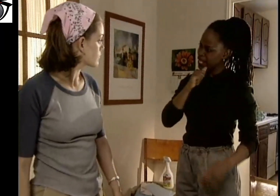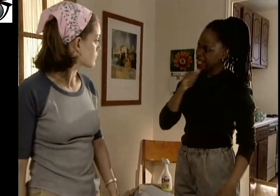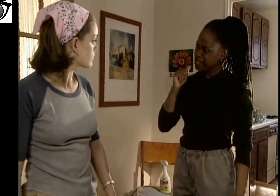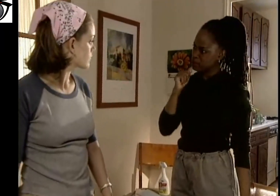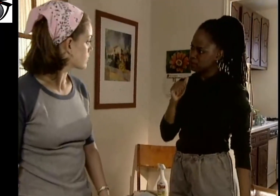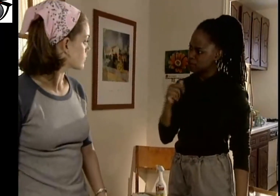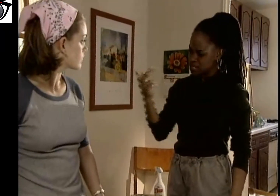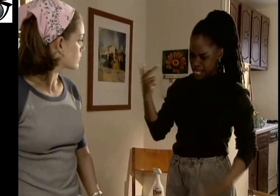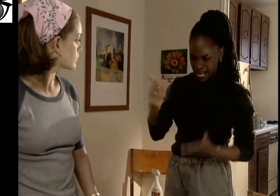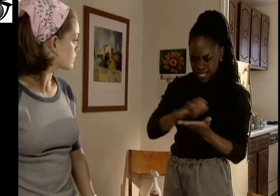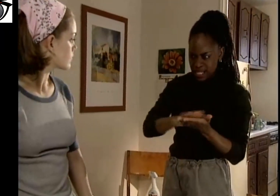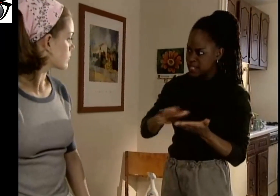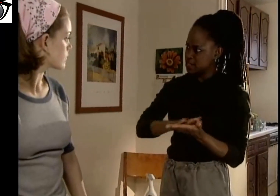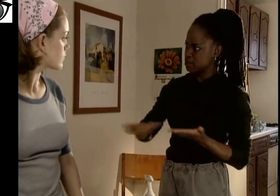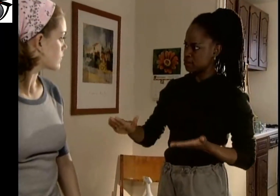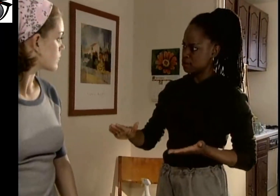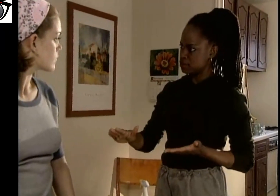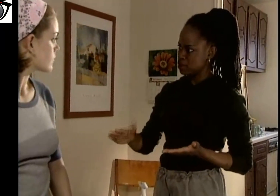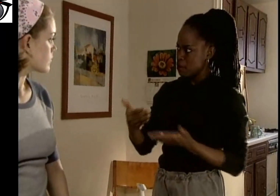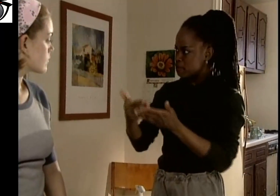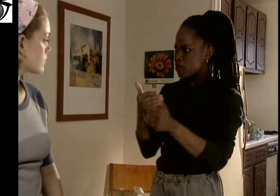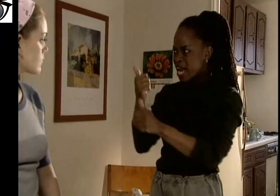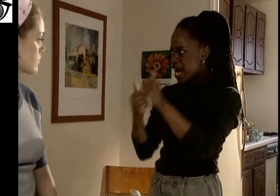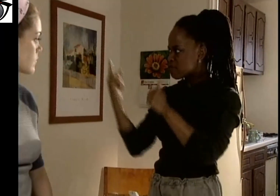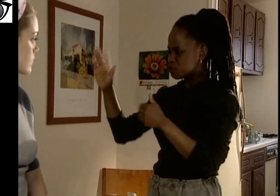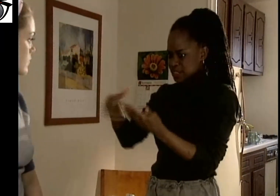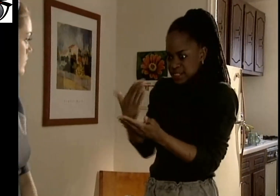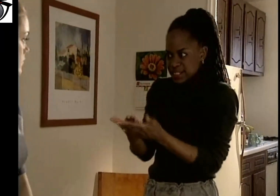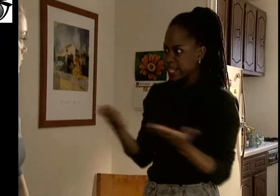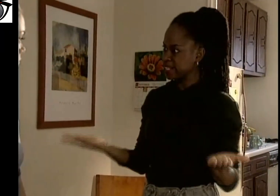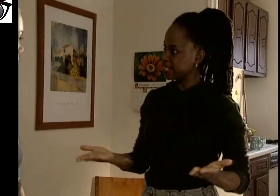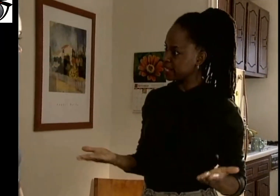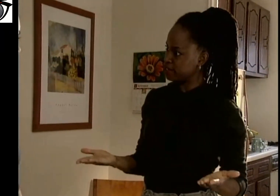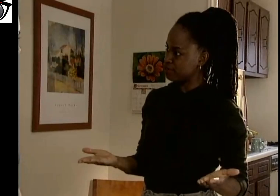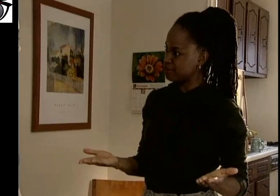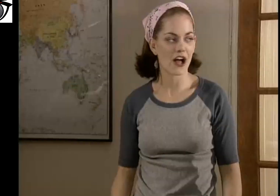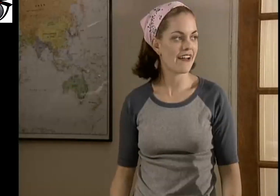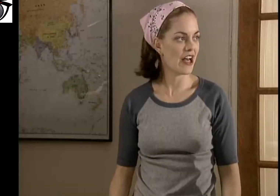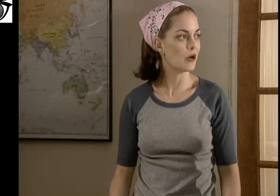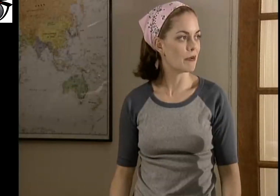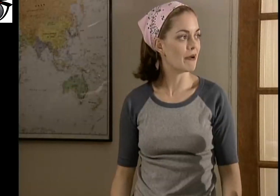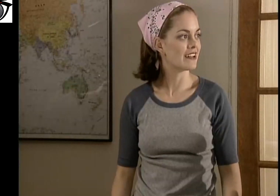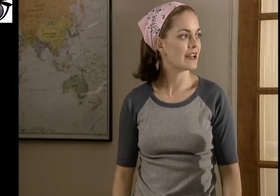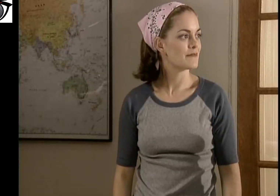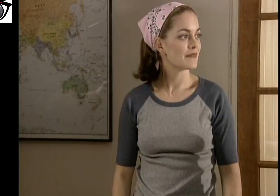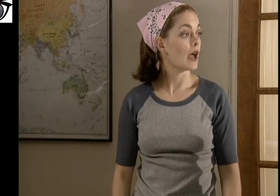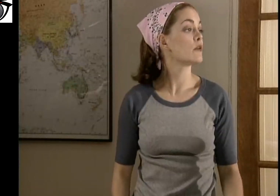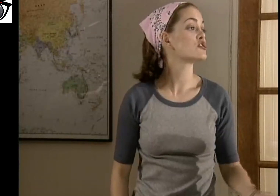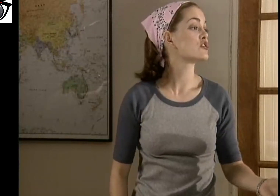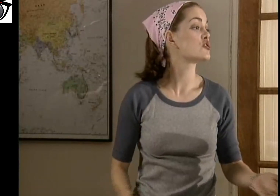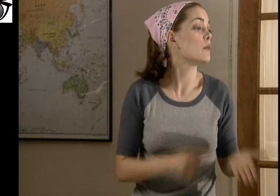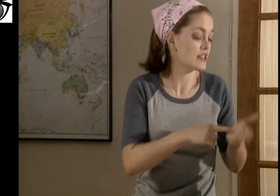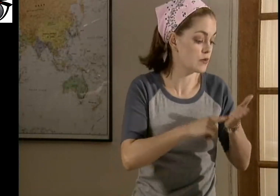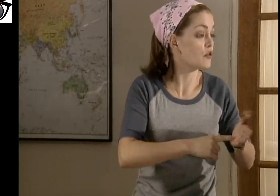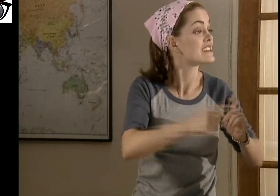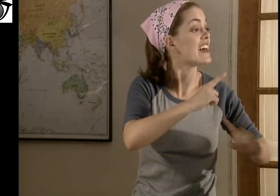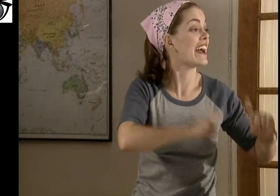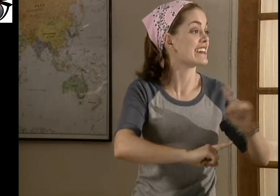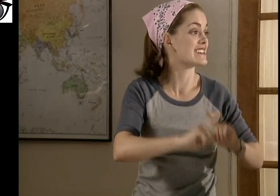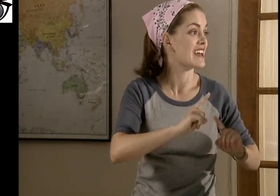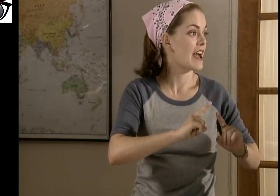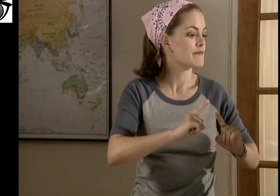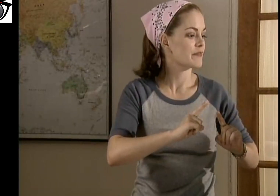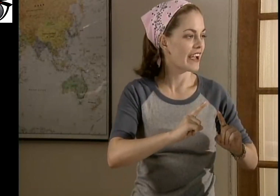Come on, Amy, let's clean up. We don't have a lot of time before everyone gets here. Okay, I'll help, but I want you to show me